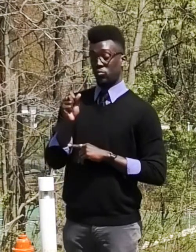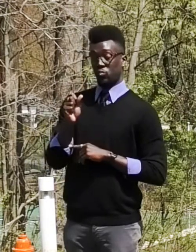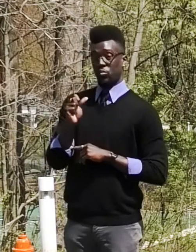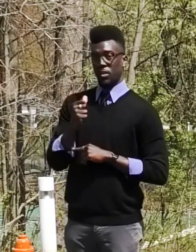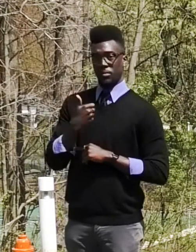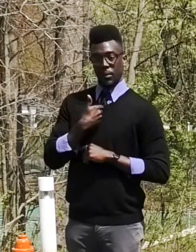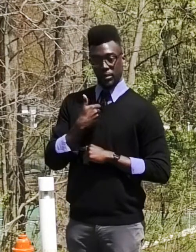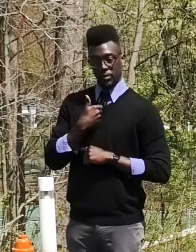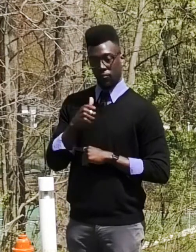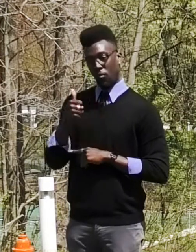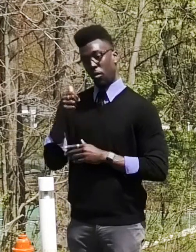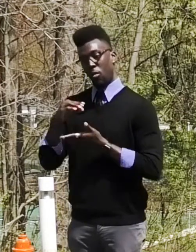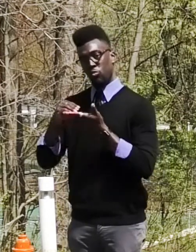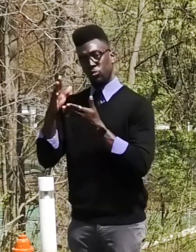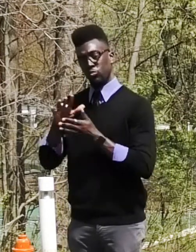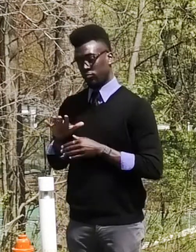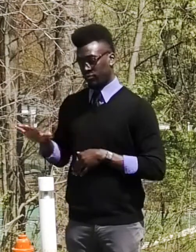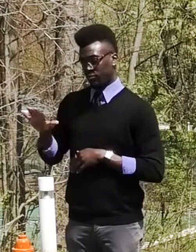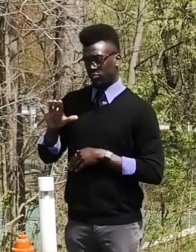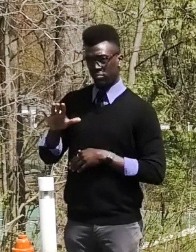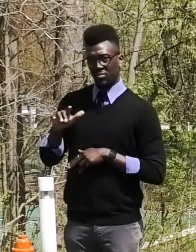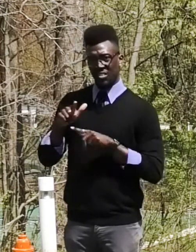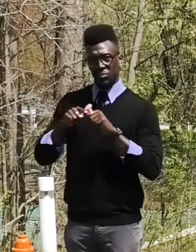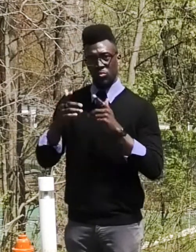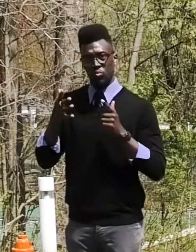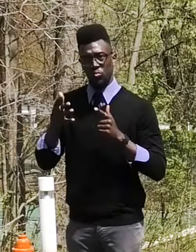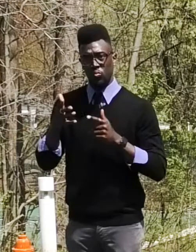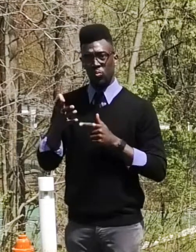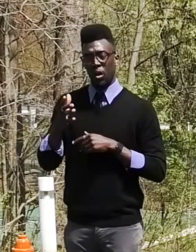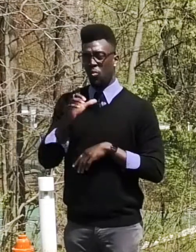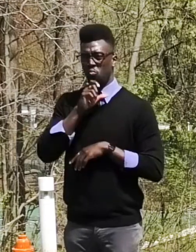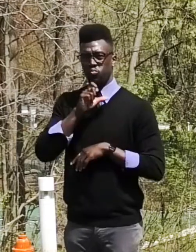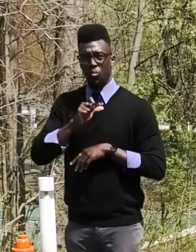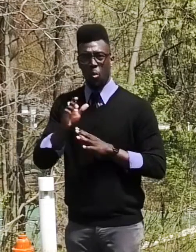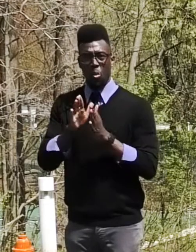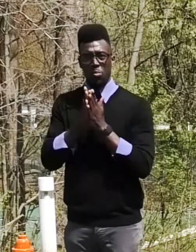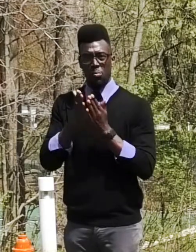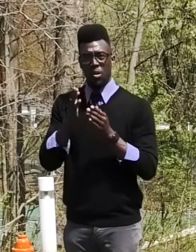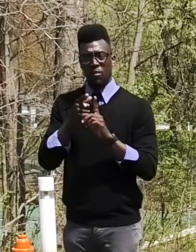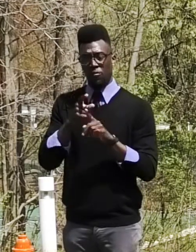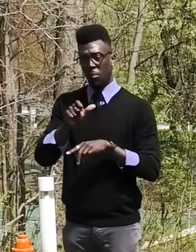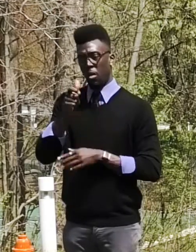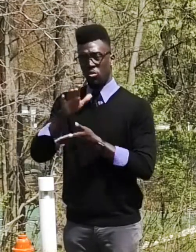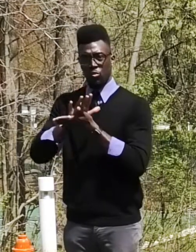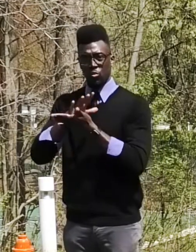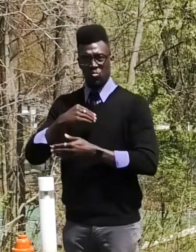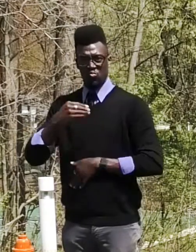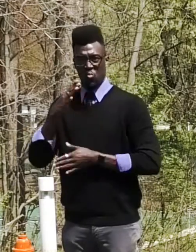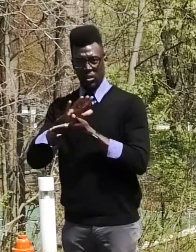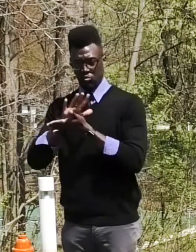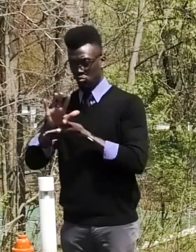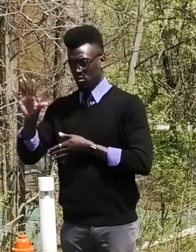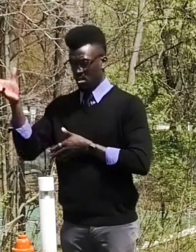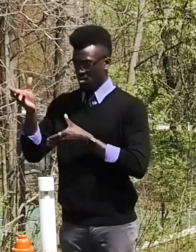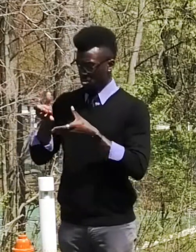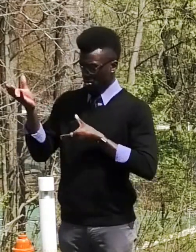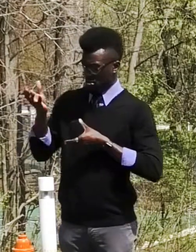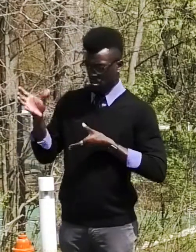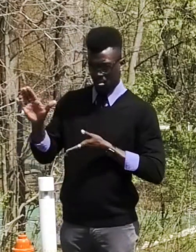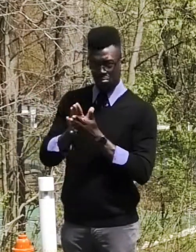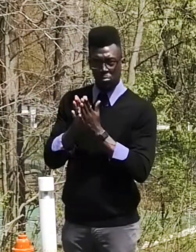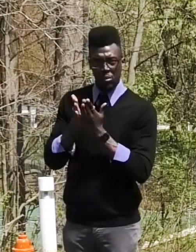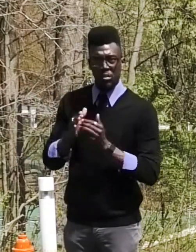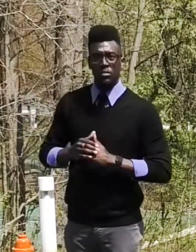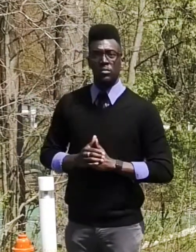students depended on hand-me-down textbooks from the nearby white school. The holidays I learned about in school